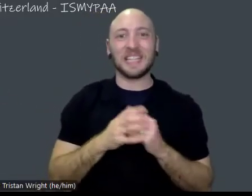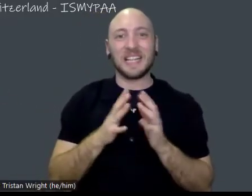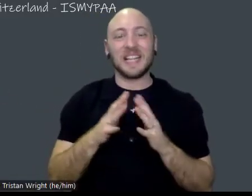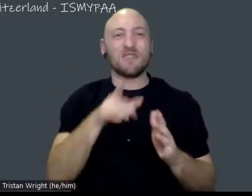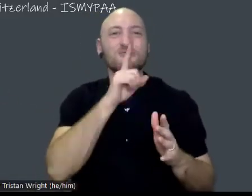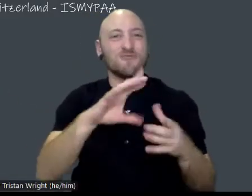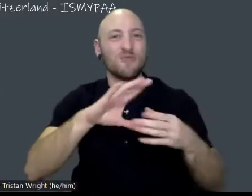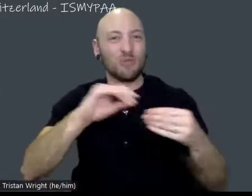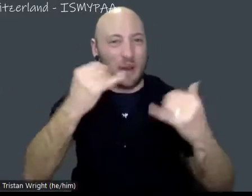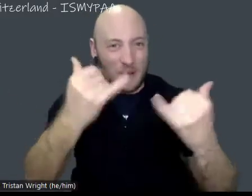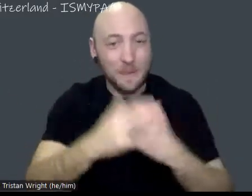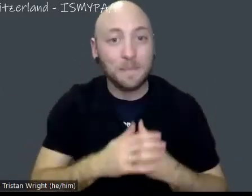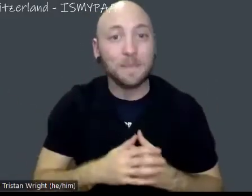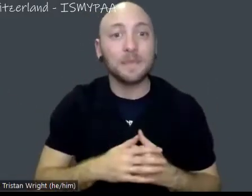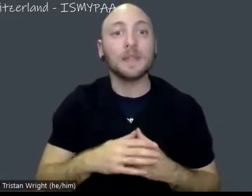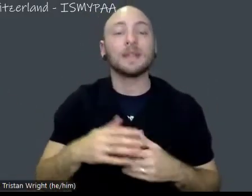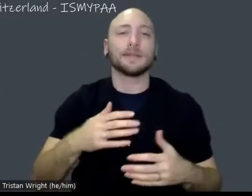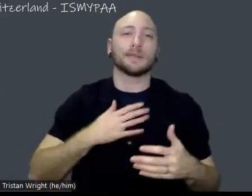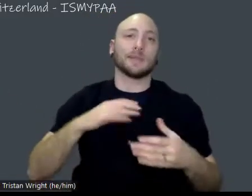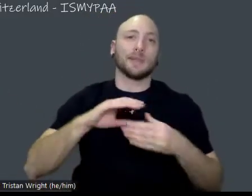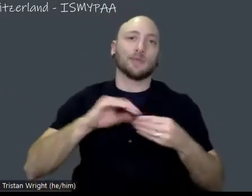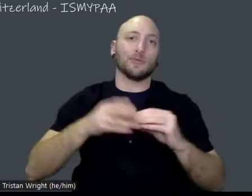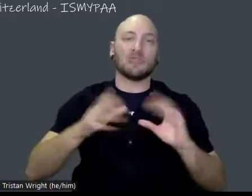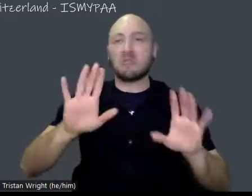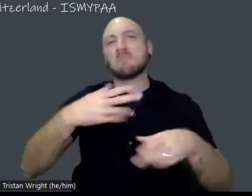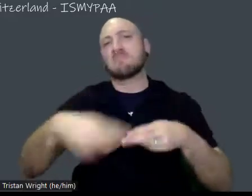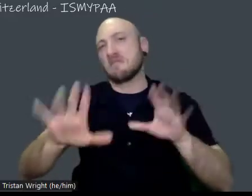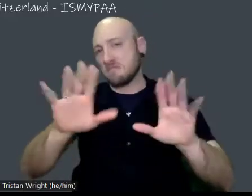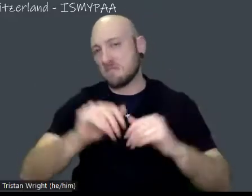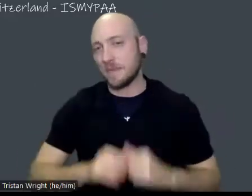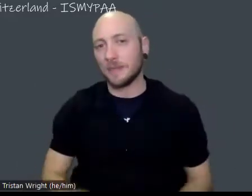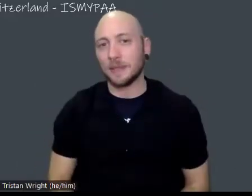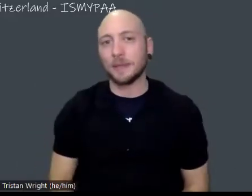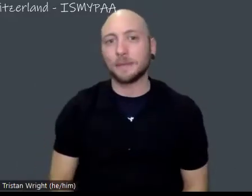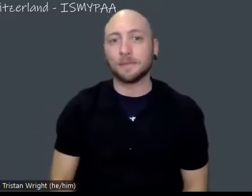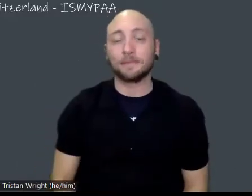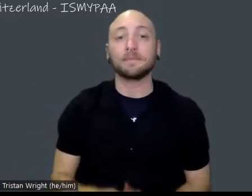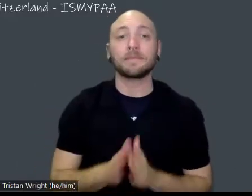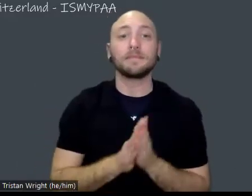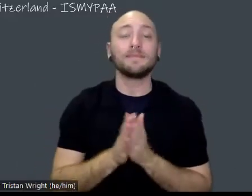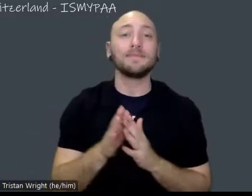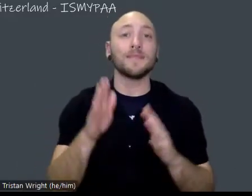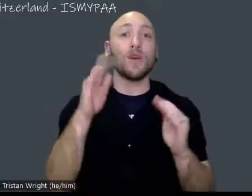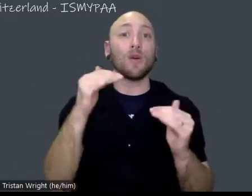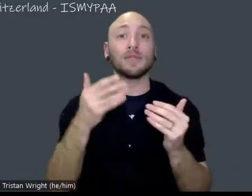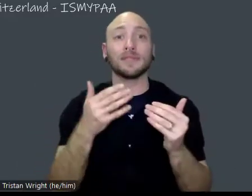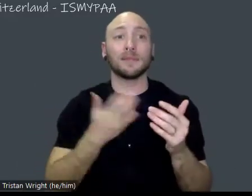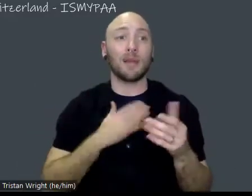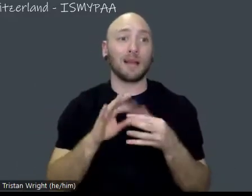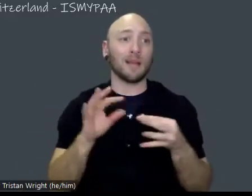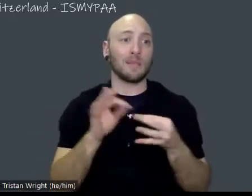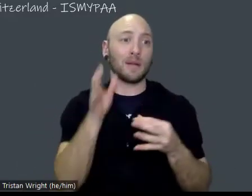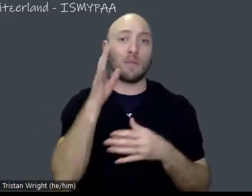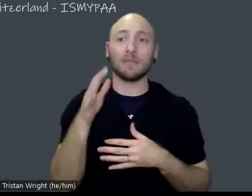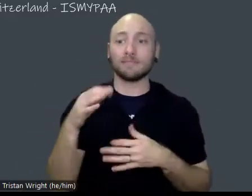so my story briefly, and I hope I can share something that might be useful to some